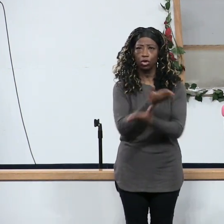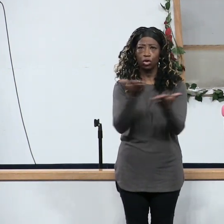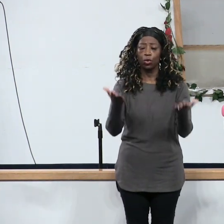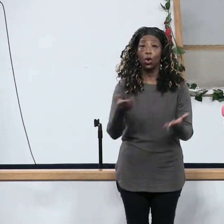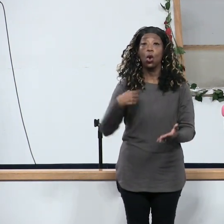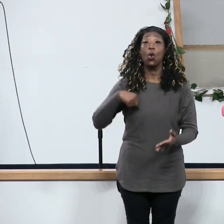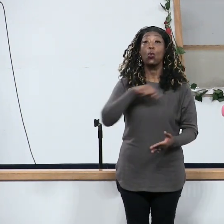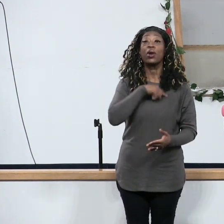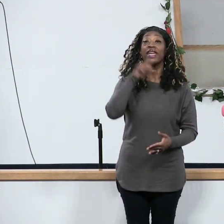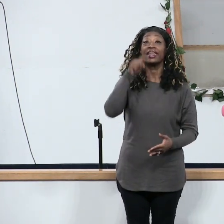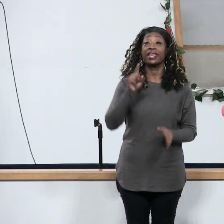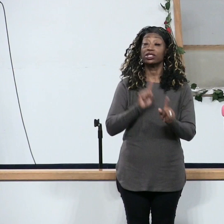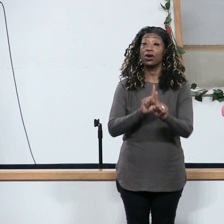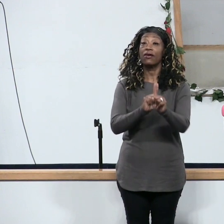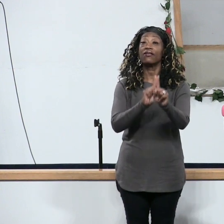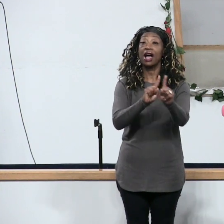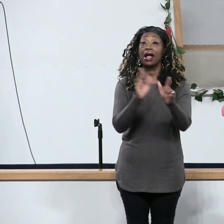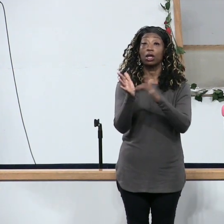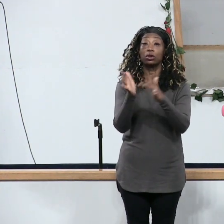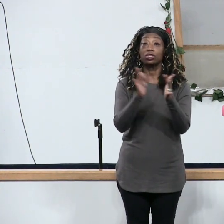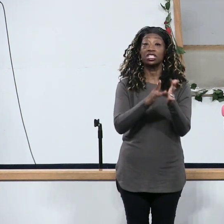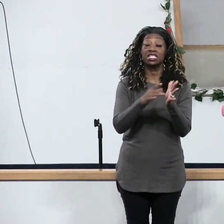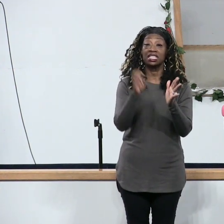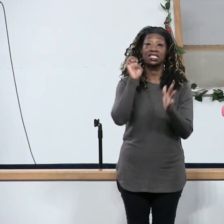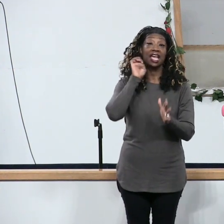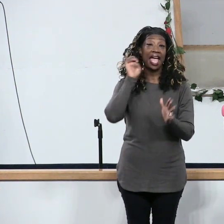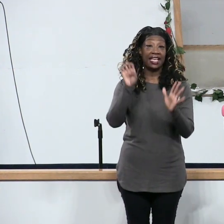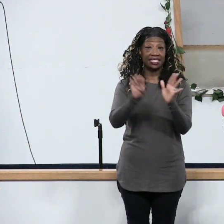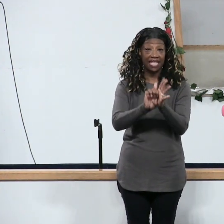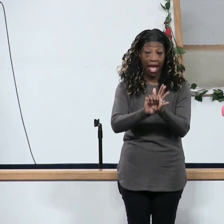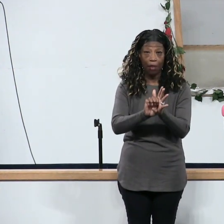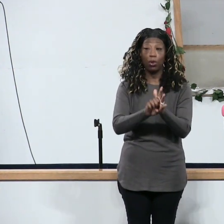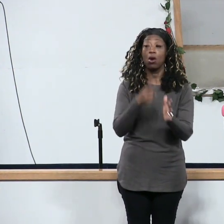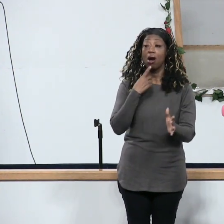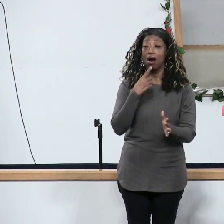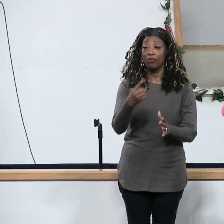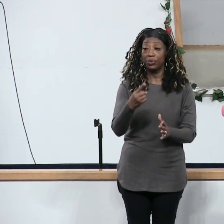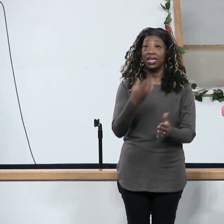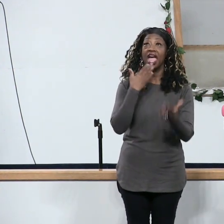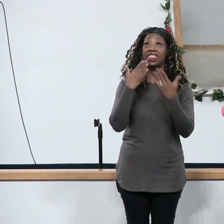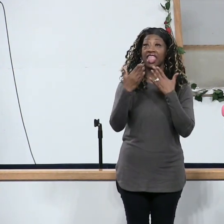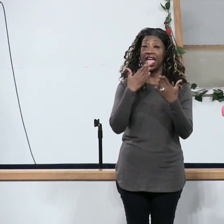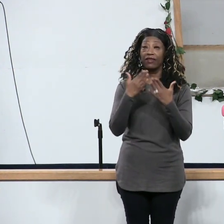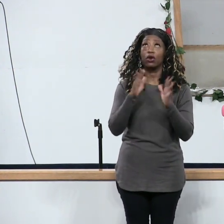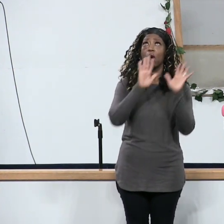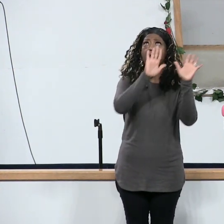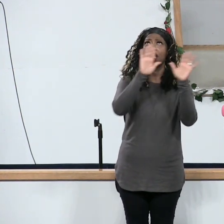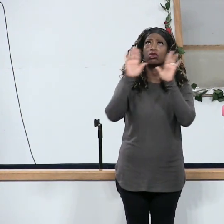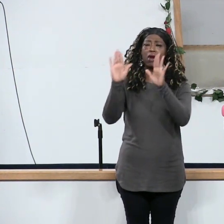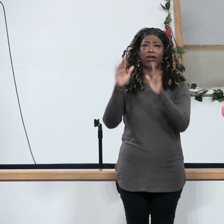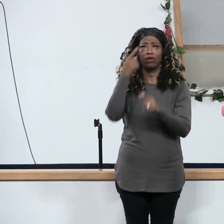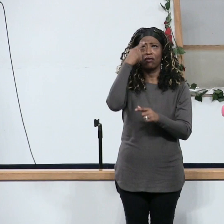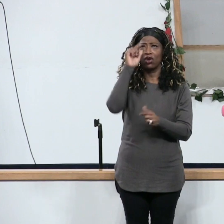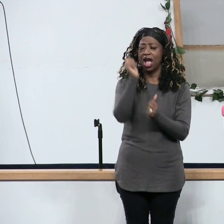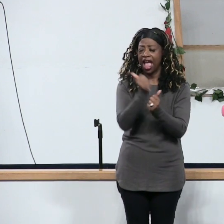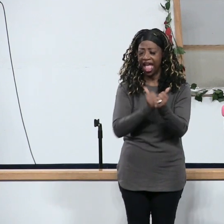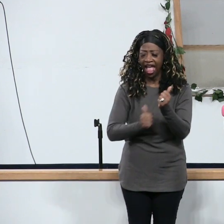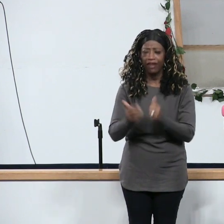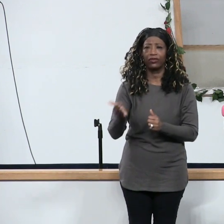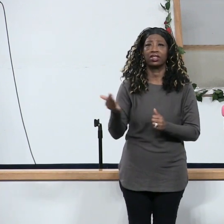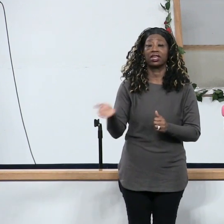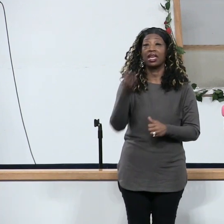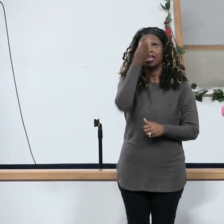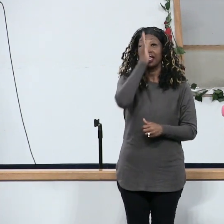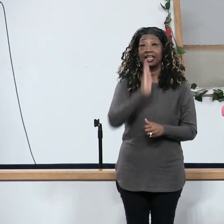example. We need to follow his example of being thankful and grateful for everything God is doing and what